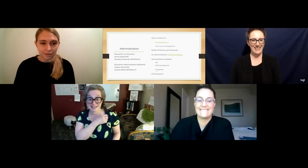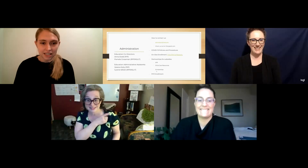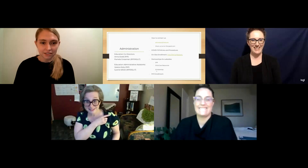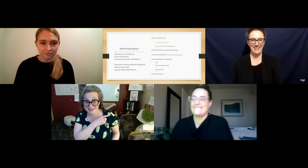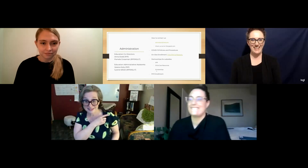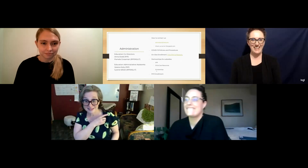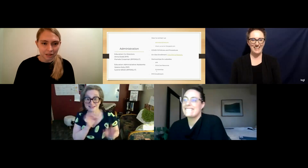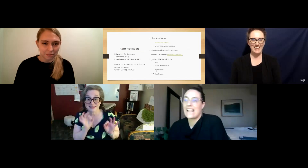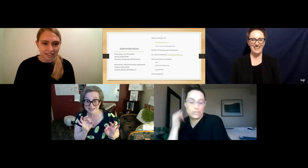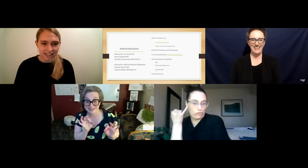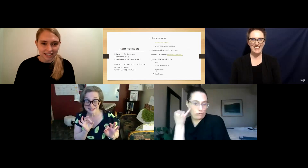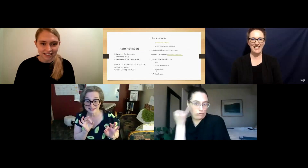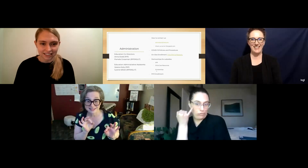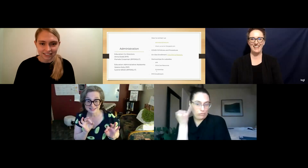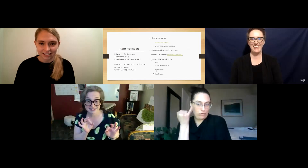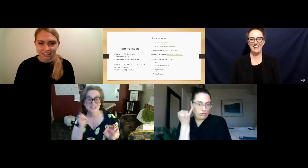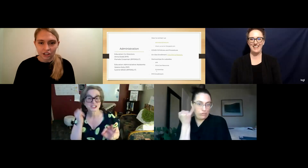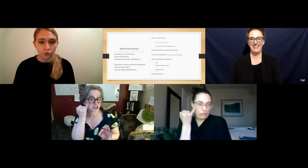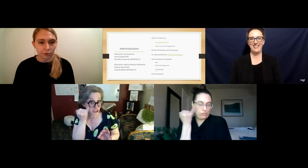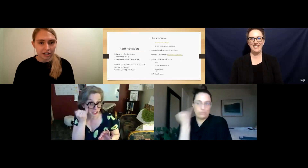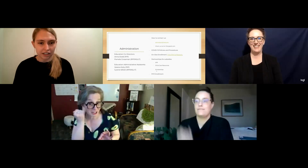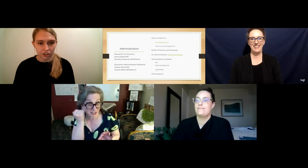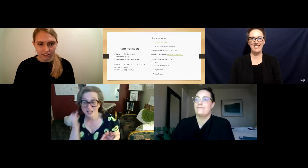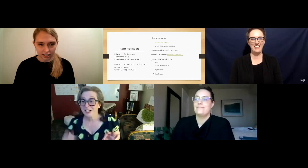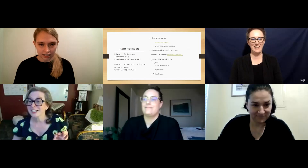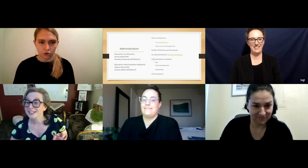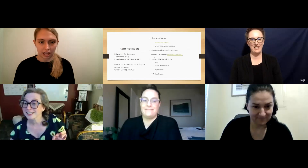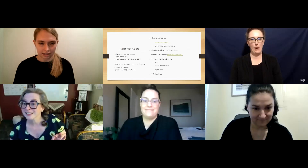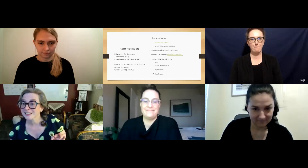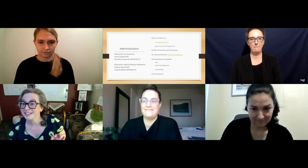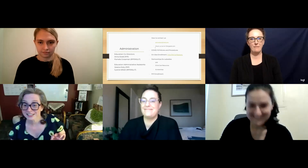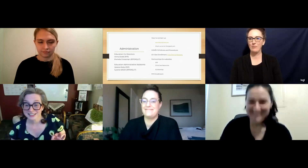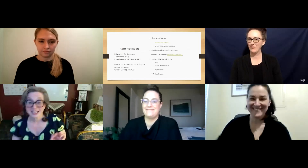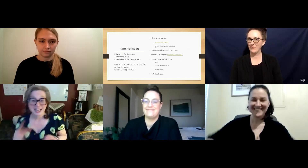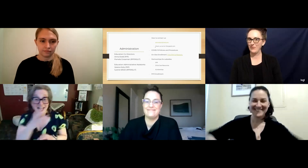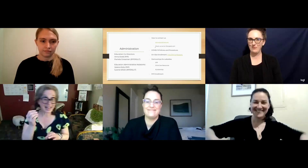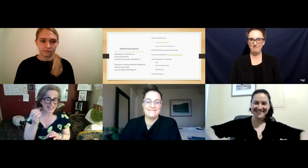Is it me? Pamela is asking. Oh, we're waiting for Jessica. Okay.